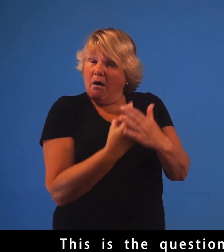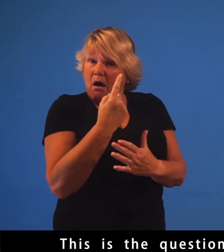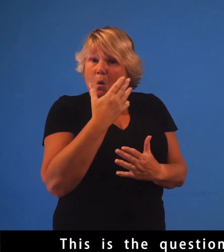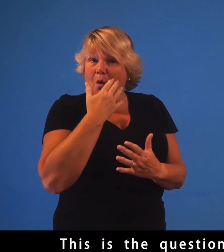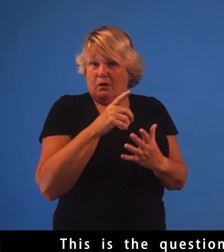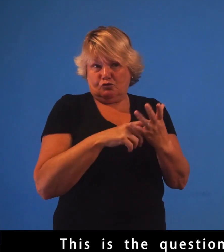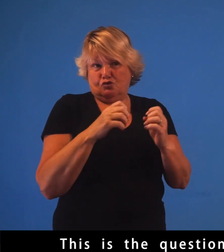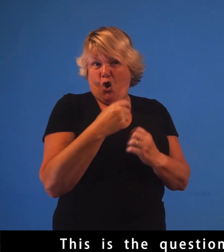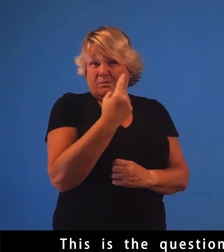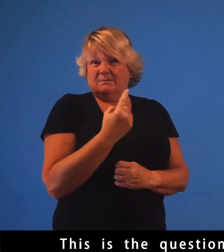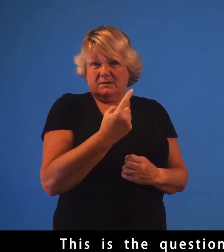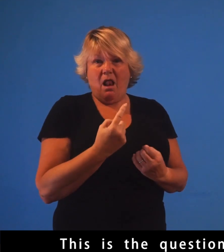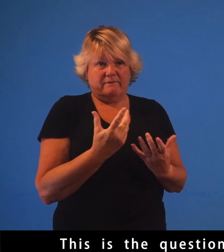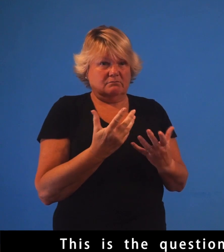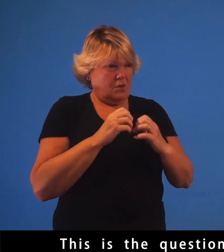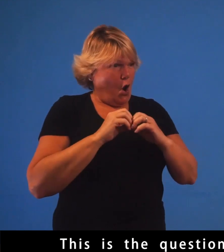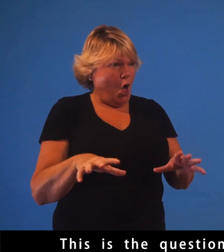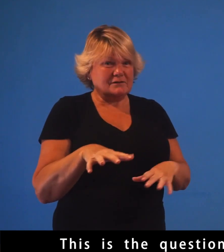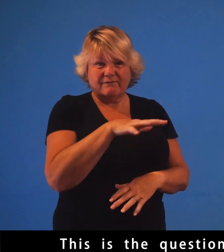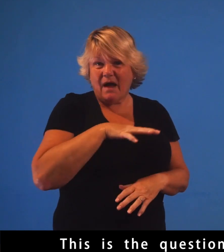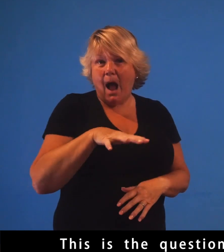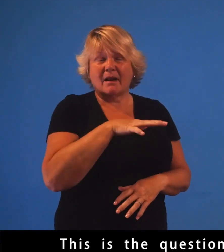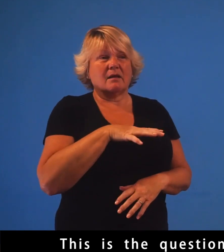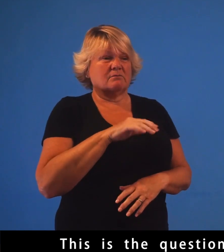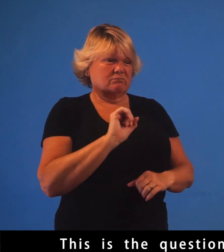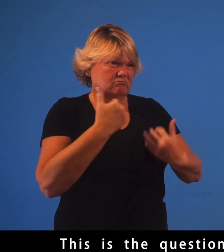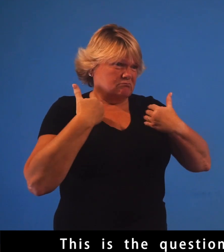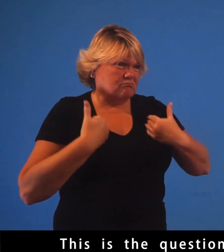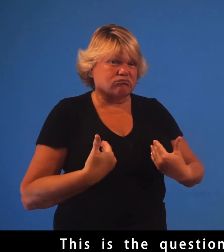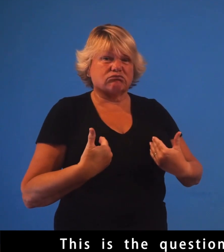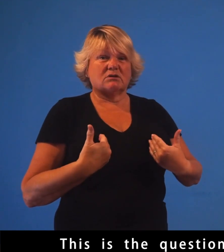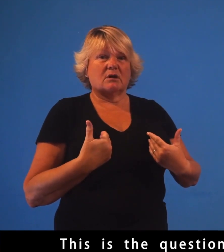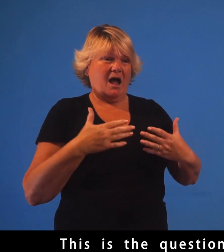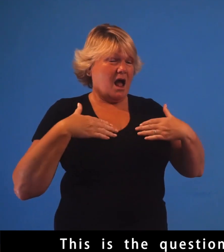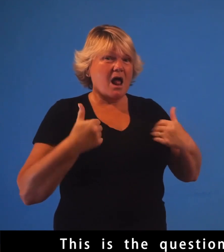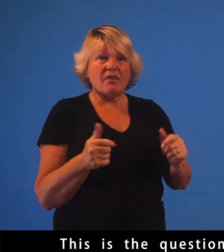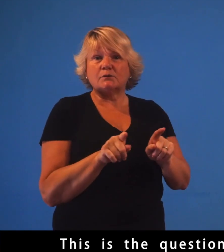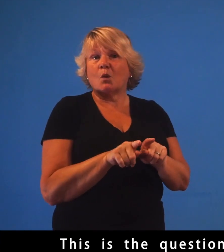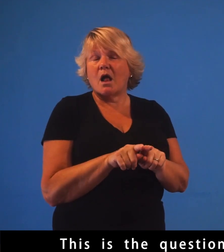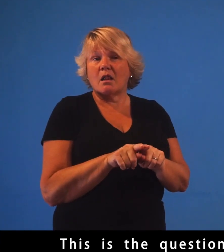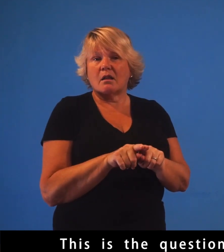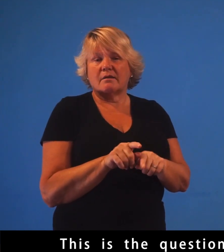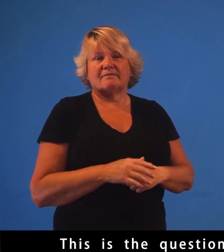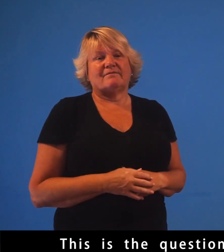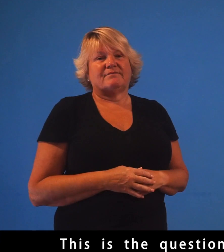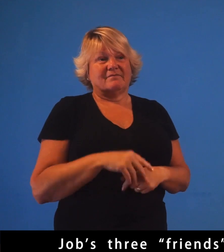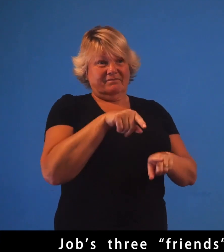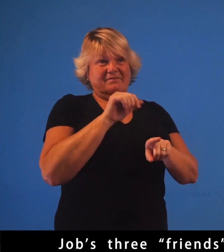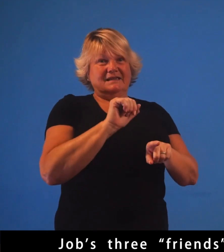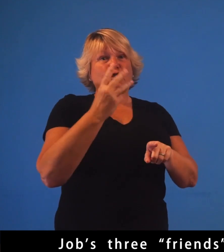This is the question raised after Job loses his family, his wealth, and his health.